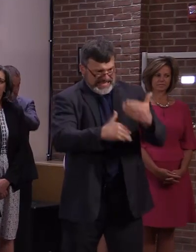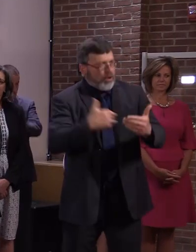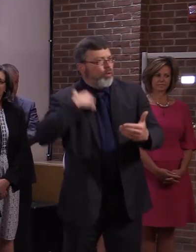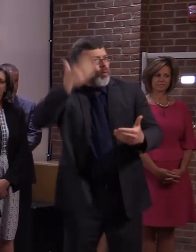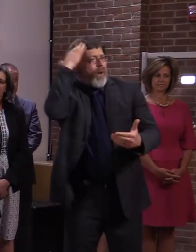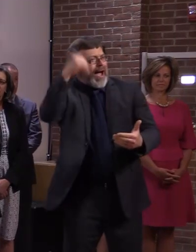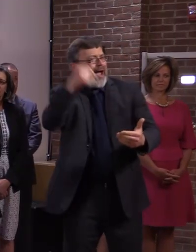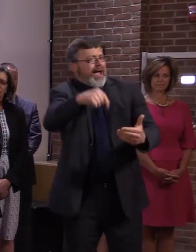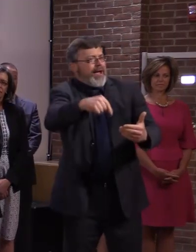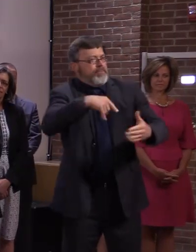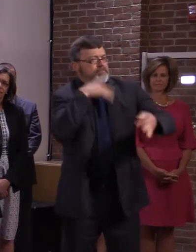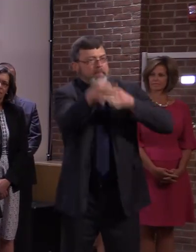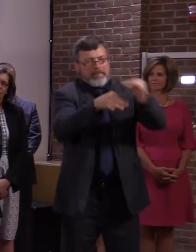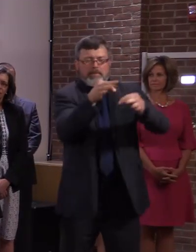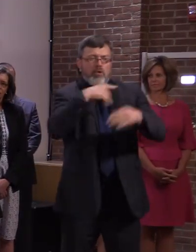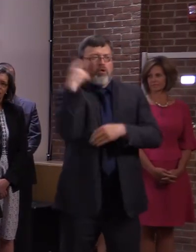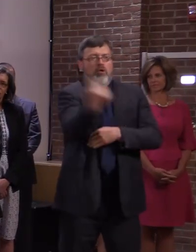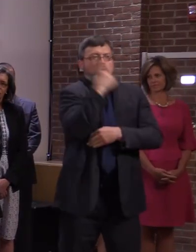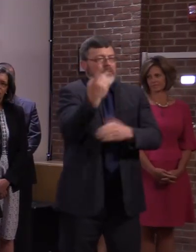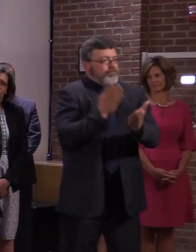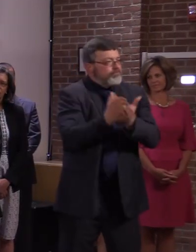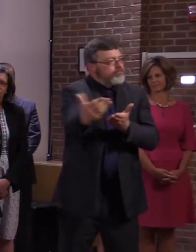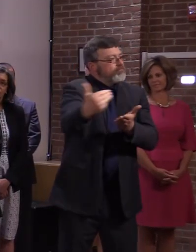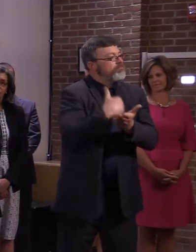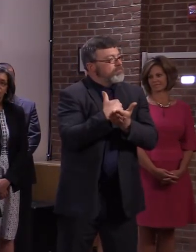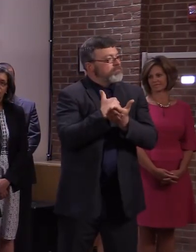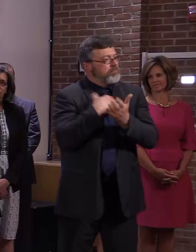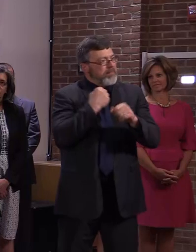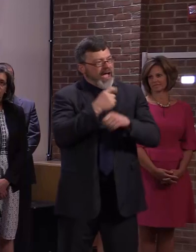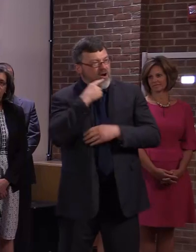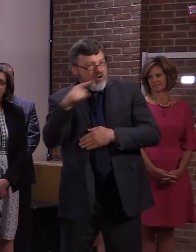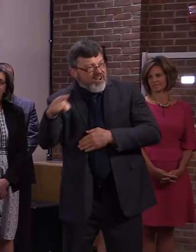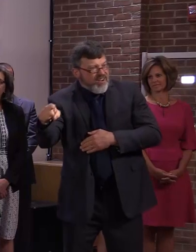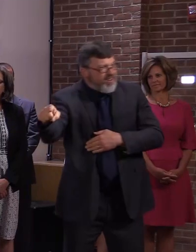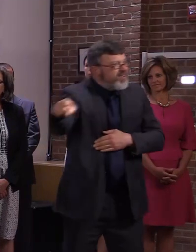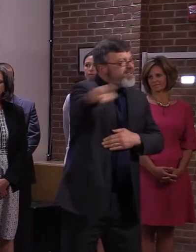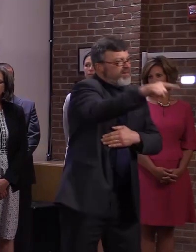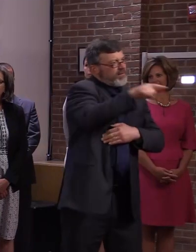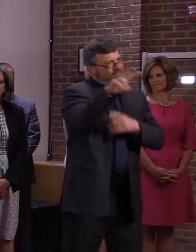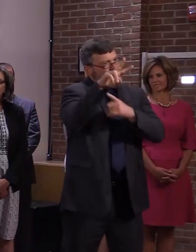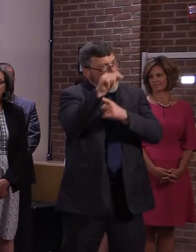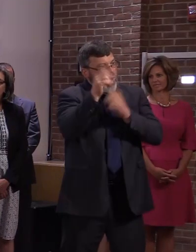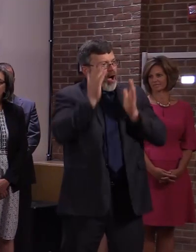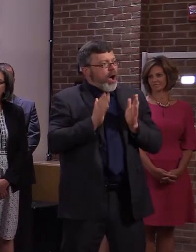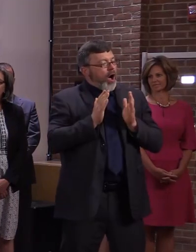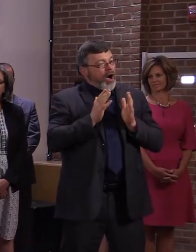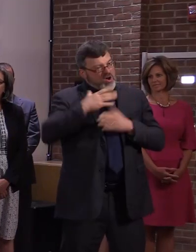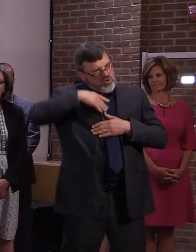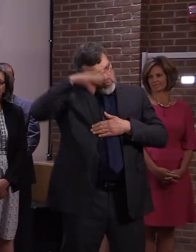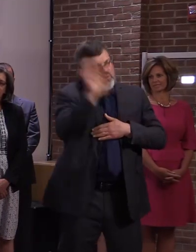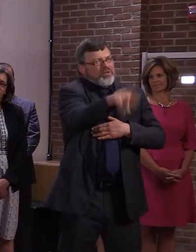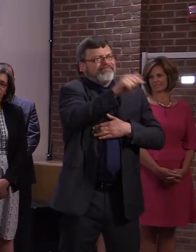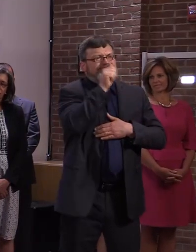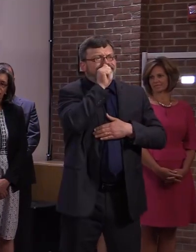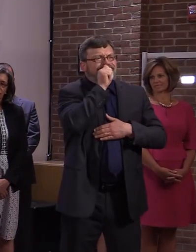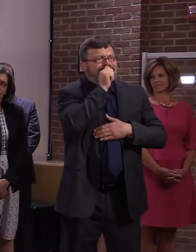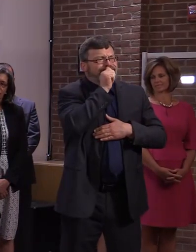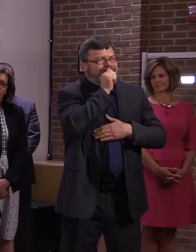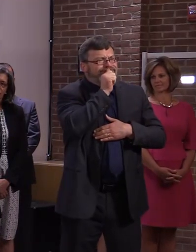There's no doubt each of us, every single Vermonter, has been through a lot over the last 15